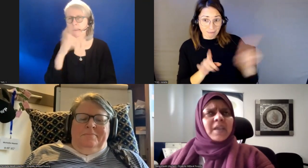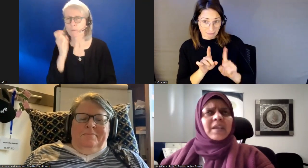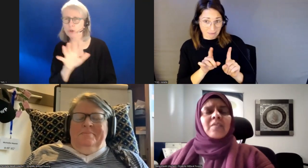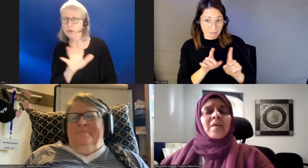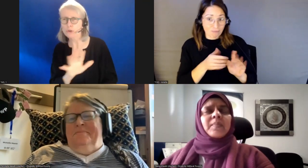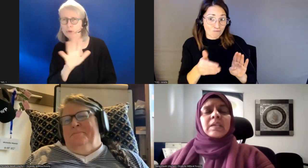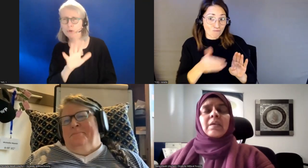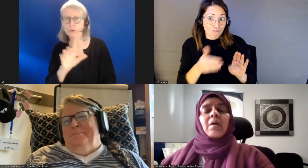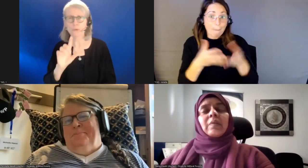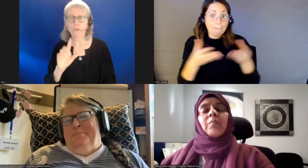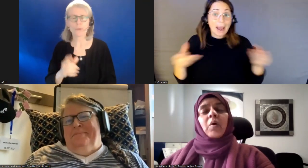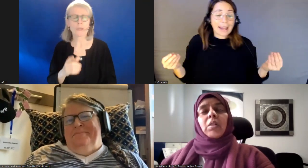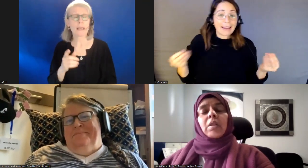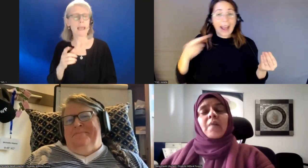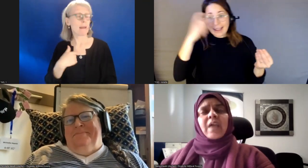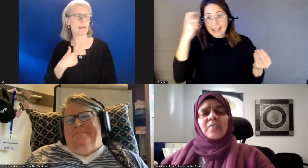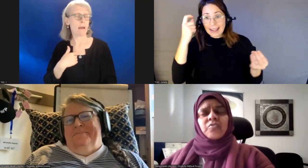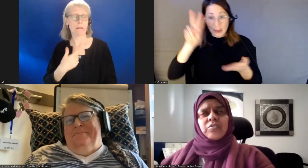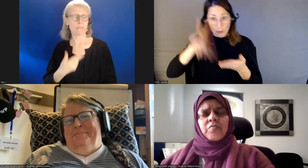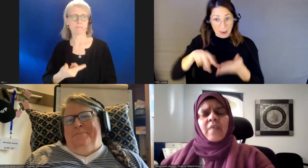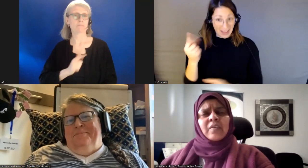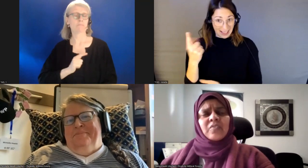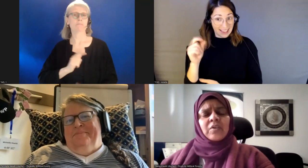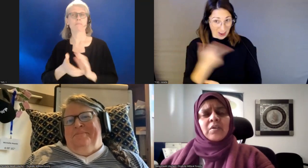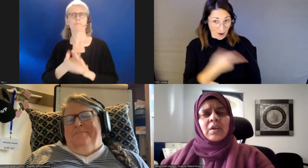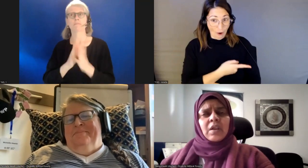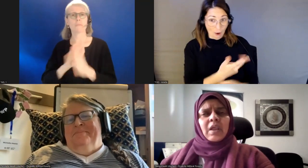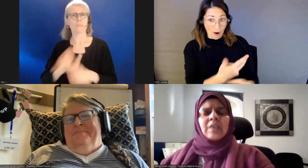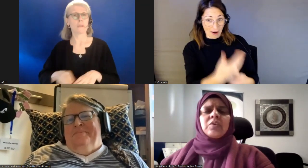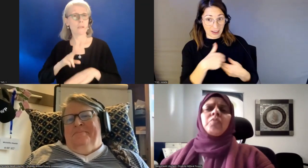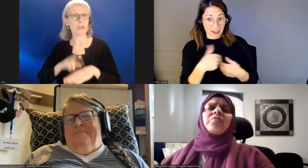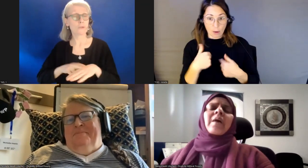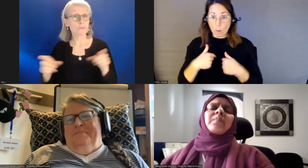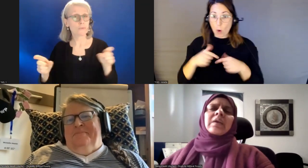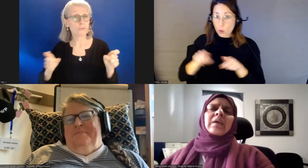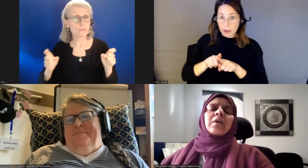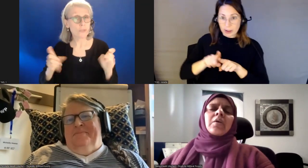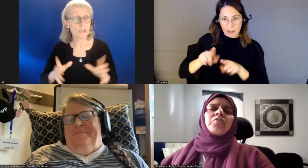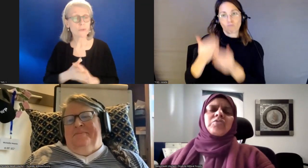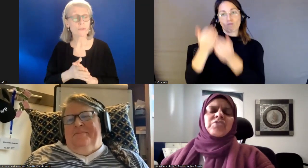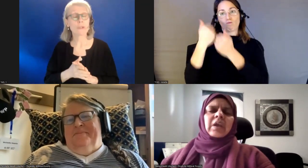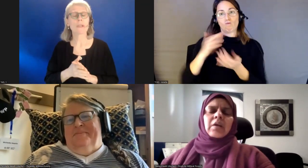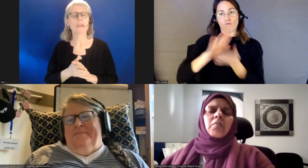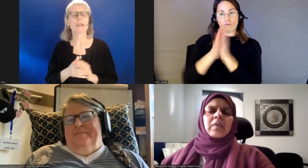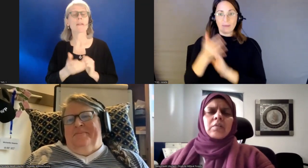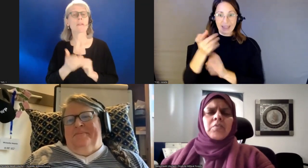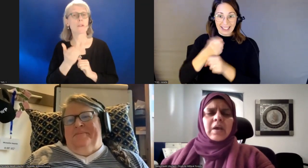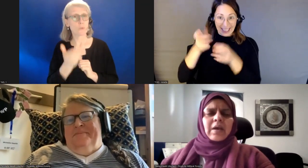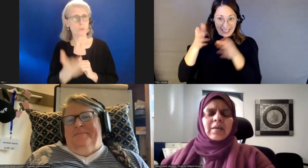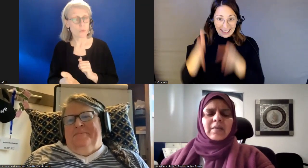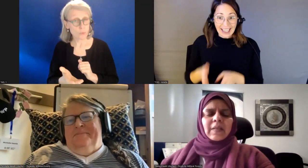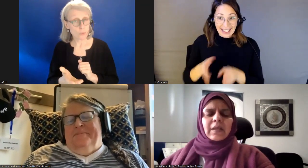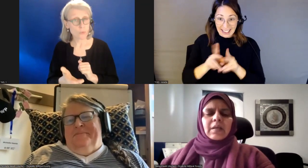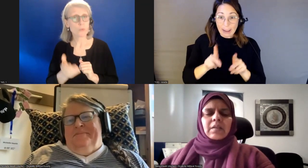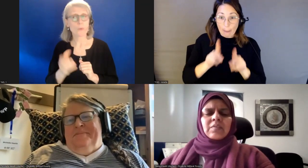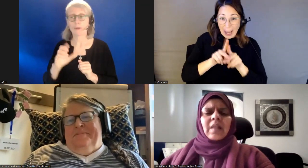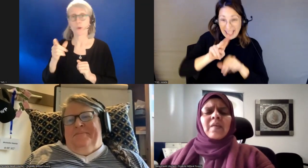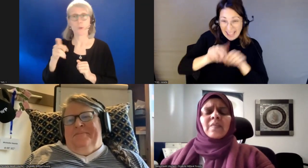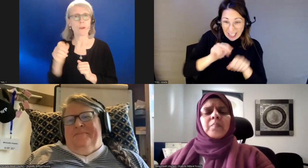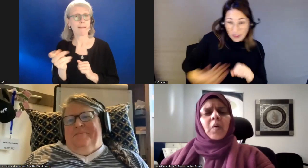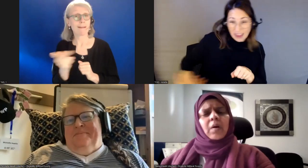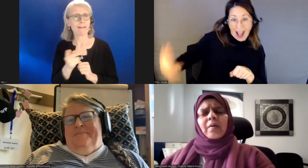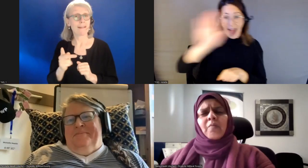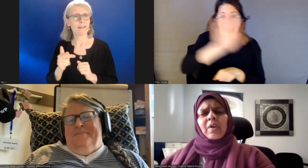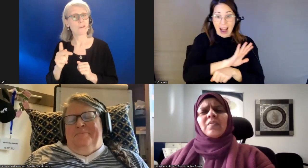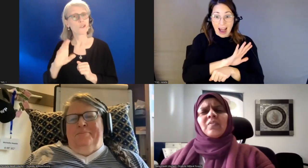behold, I ended up taking on the role of national director, and you stepped in to chair with Luca. Tell